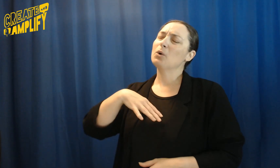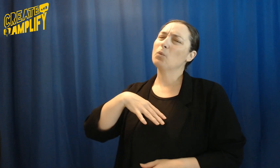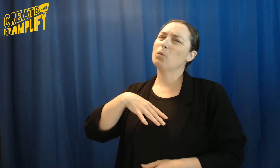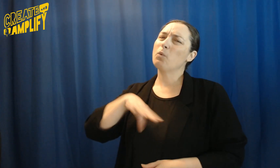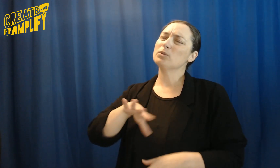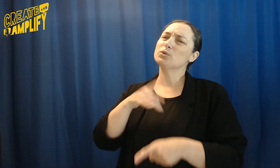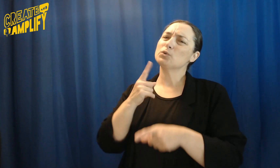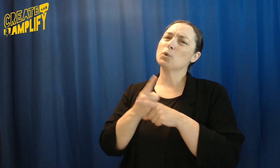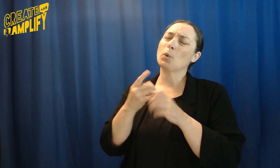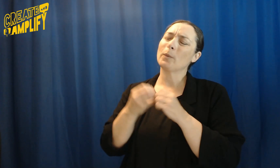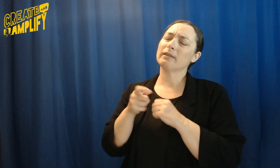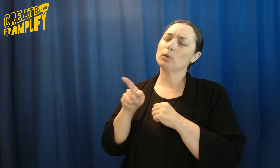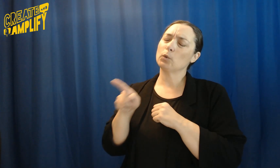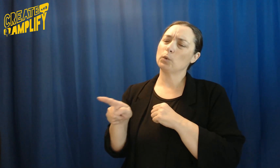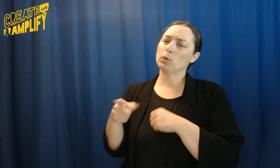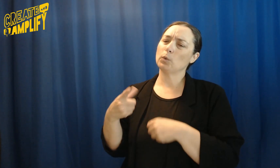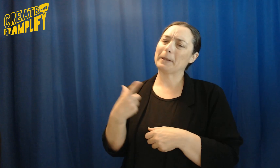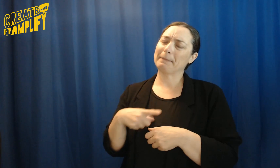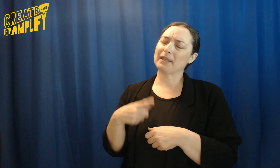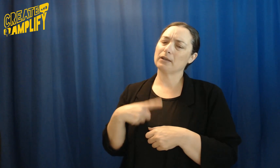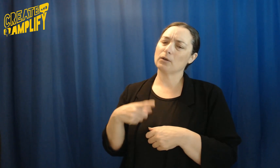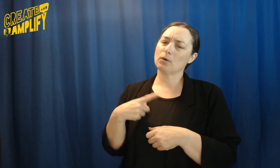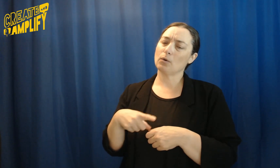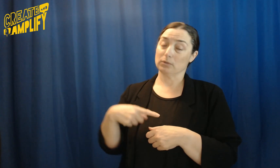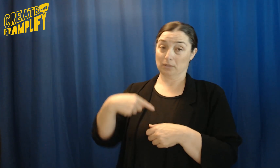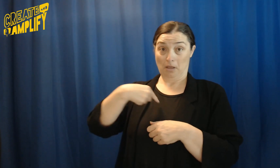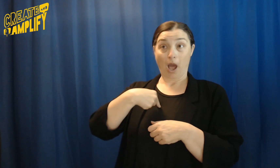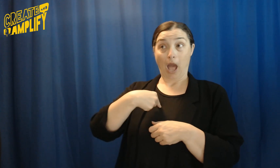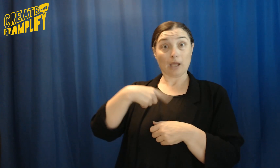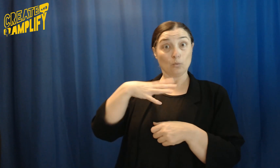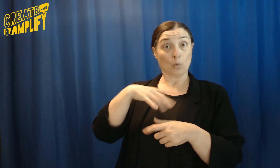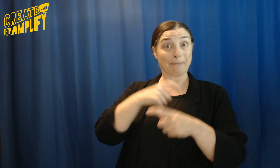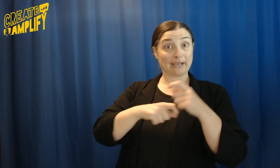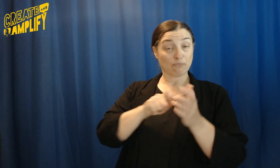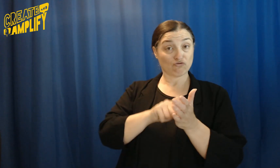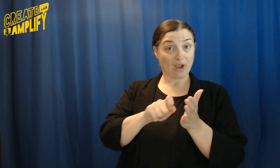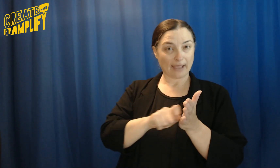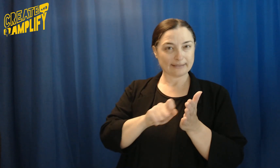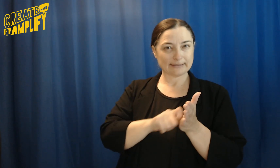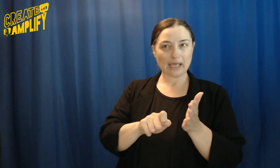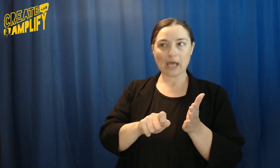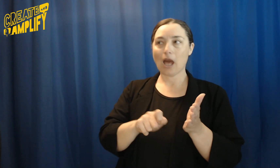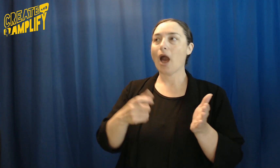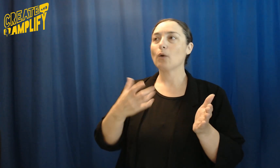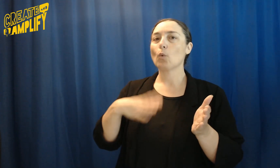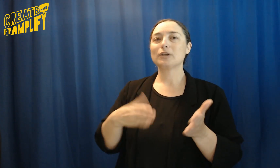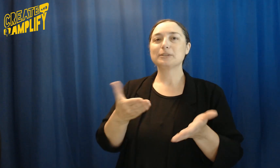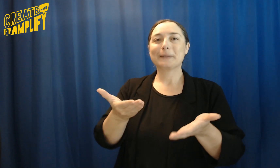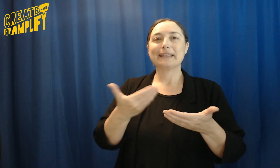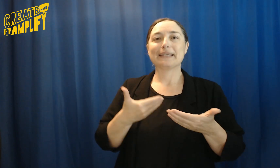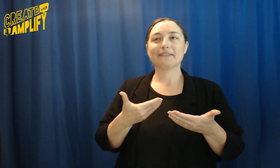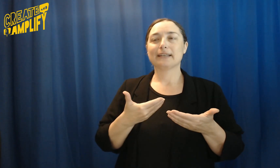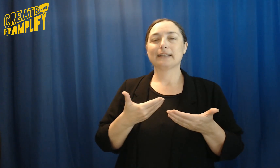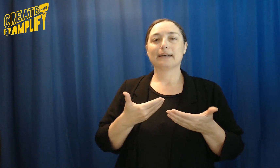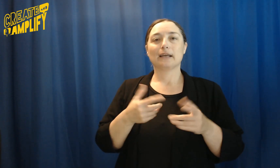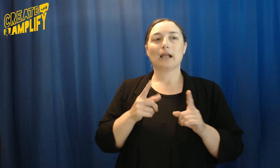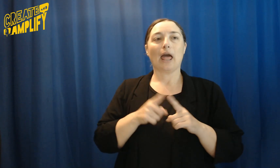when I was coming up and wanting to be a writer, I wanted to be given the 5-point plan about what do you do to be